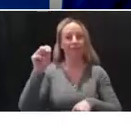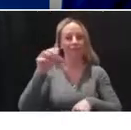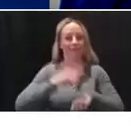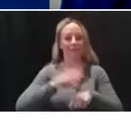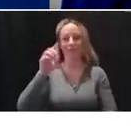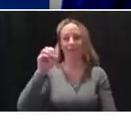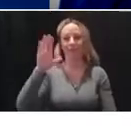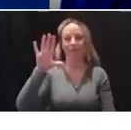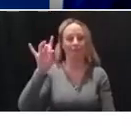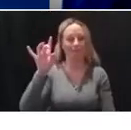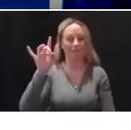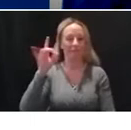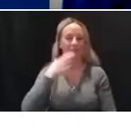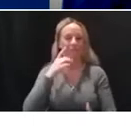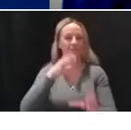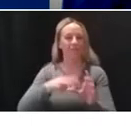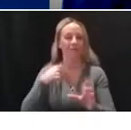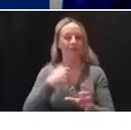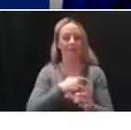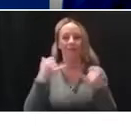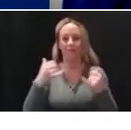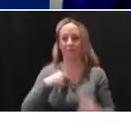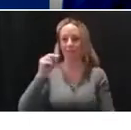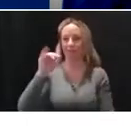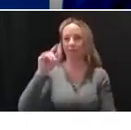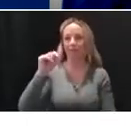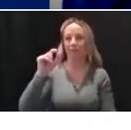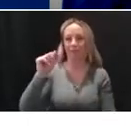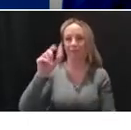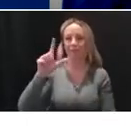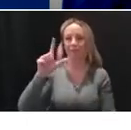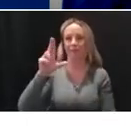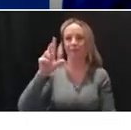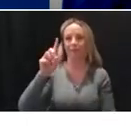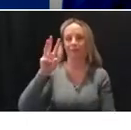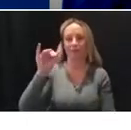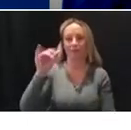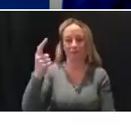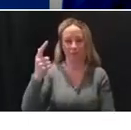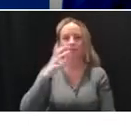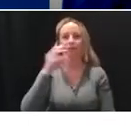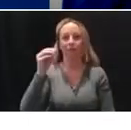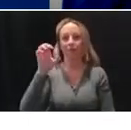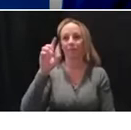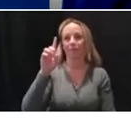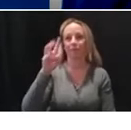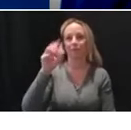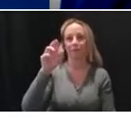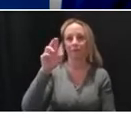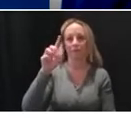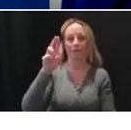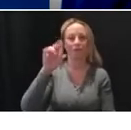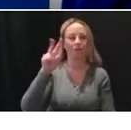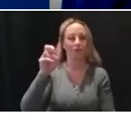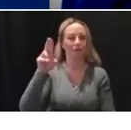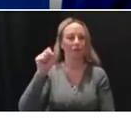8th. Today, we have with us Nita Ludwig, the administrator of the Rock Island County Health Department, and Edward Rivers, the director of the